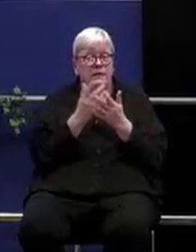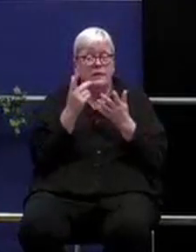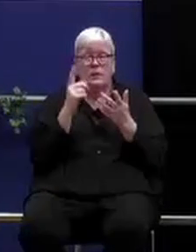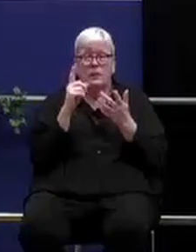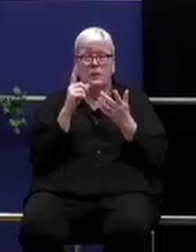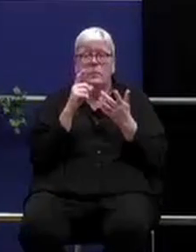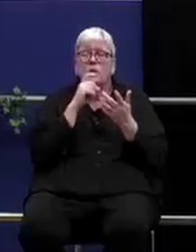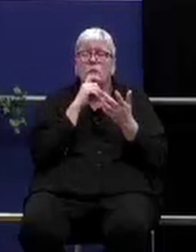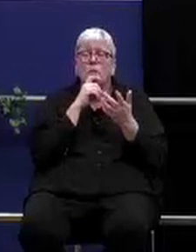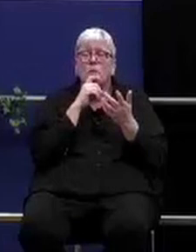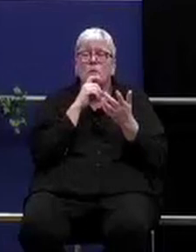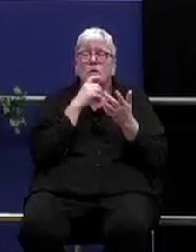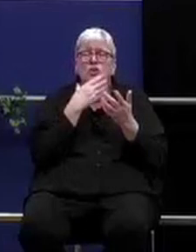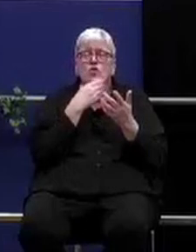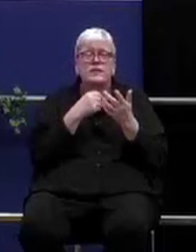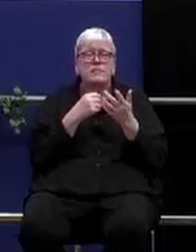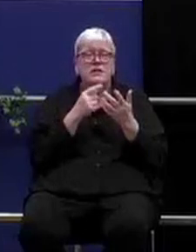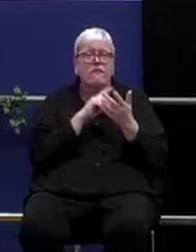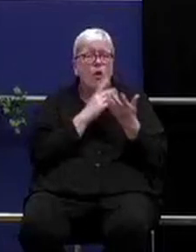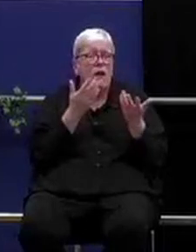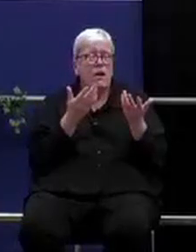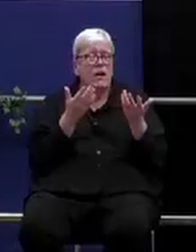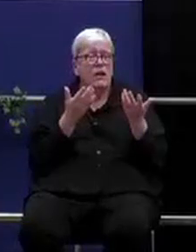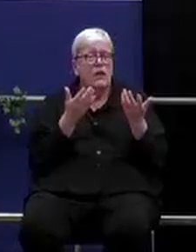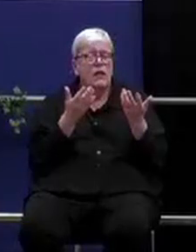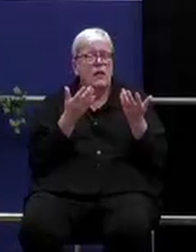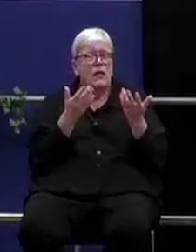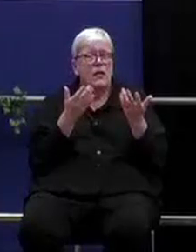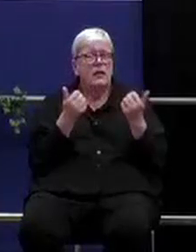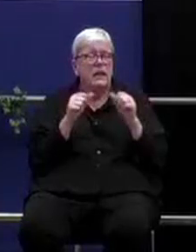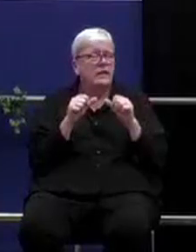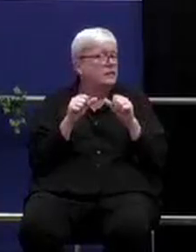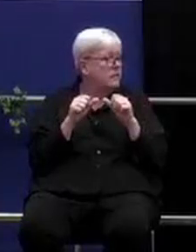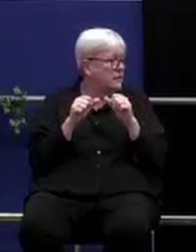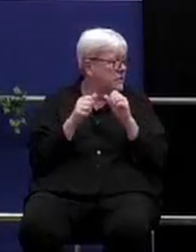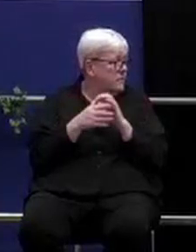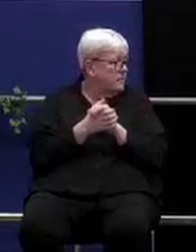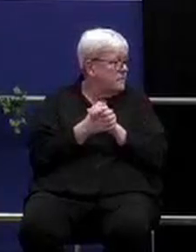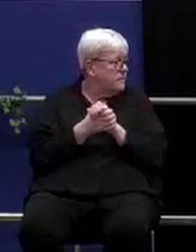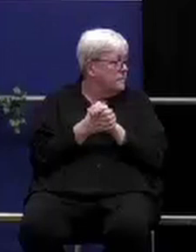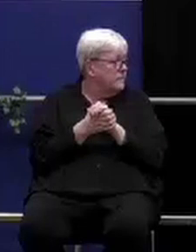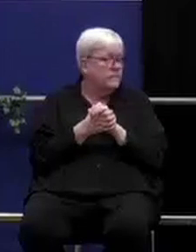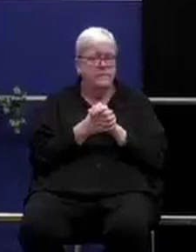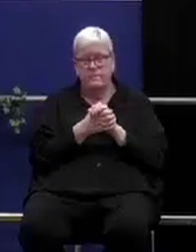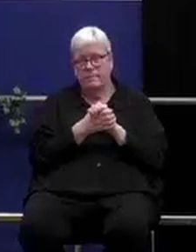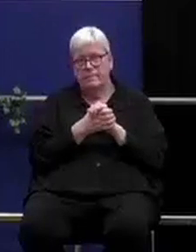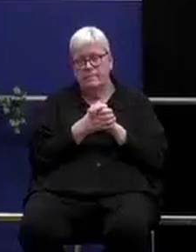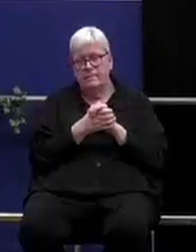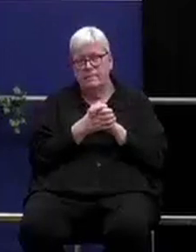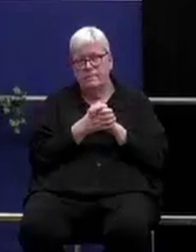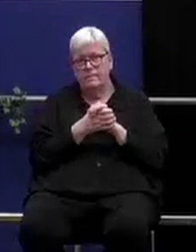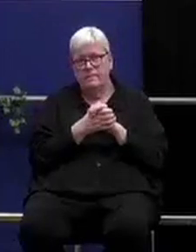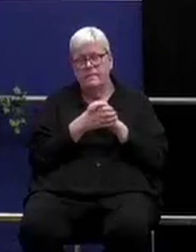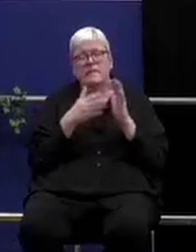But who does the Christmas tree serve ultimately in the end, I think, is my question. I think ultimately it probably serves